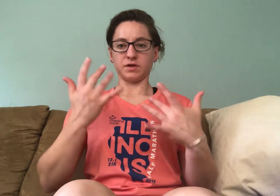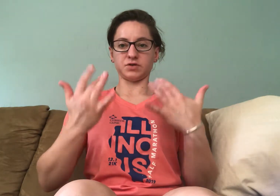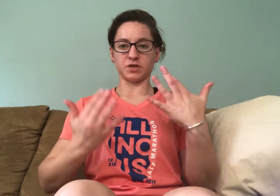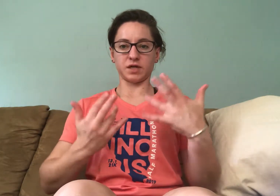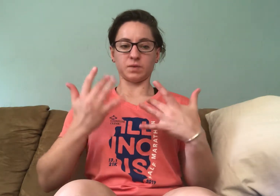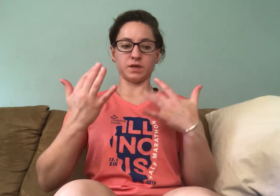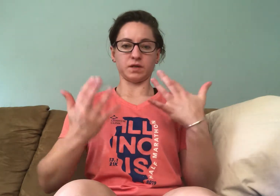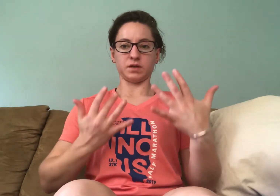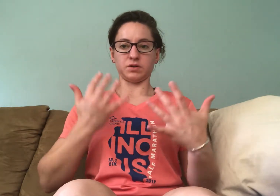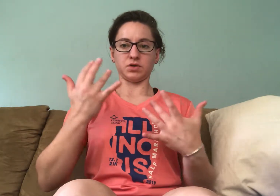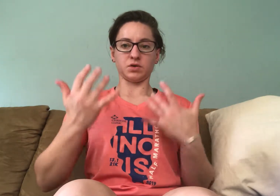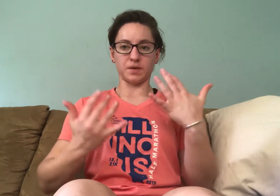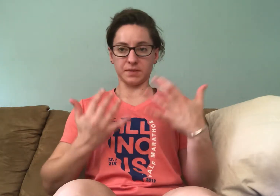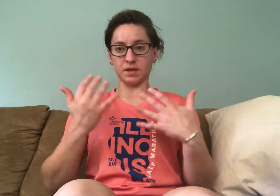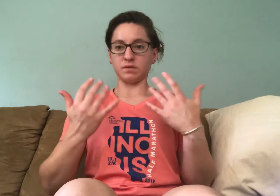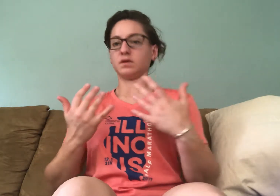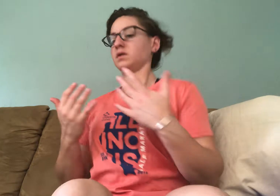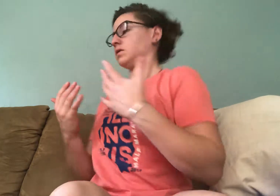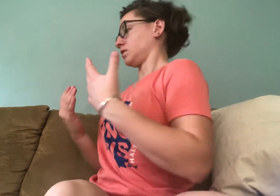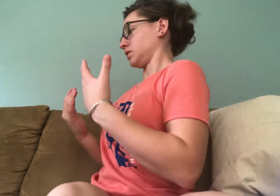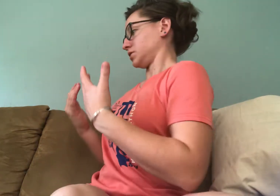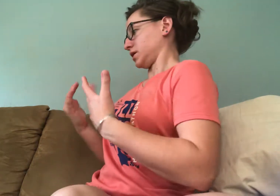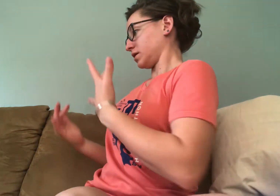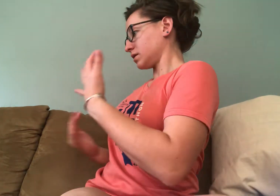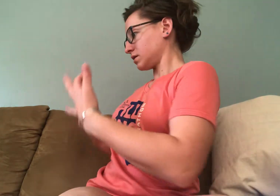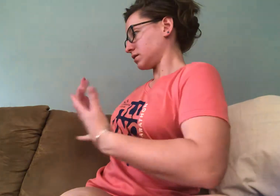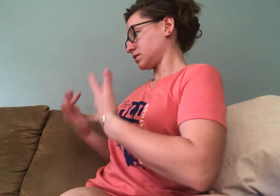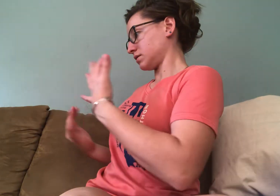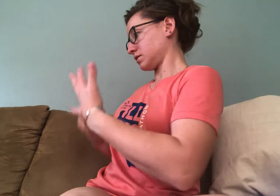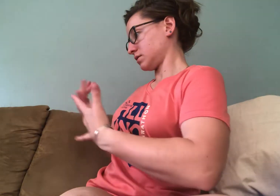fingers are kind of wiggling here as you go up and down, alternating.